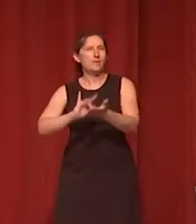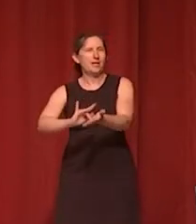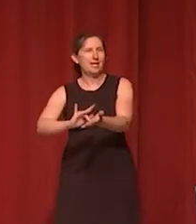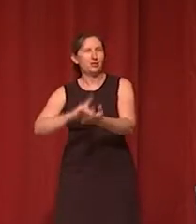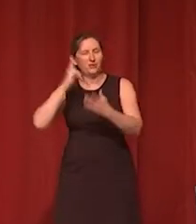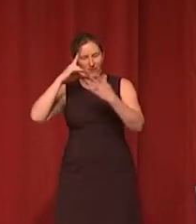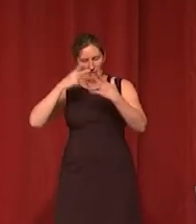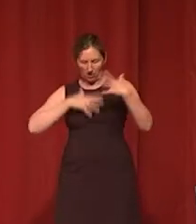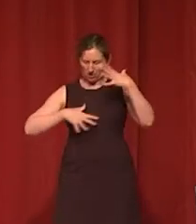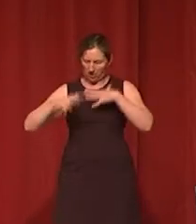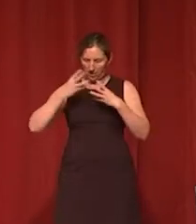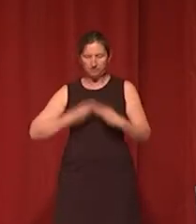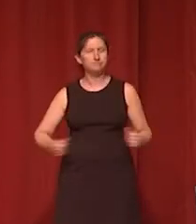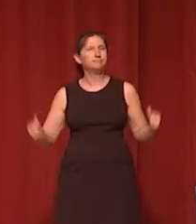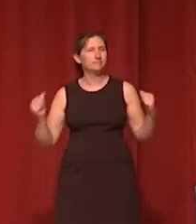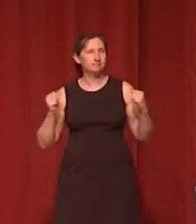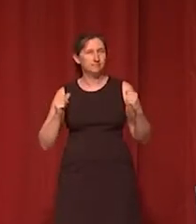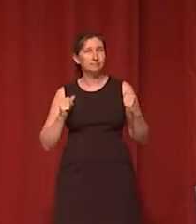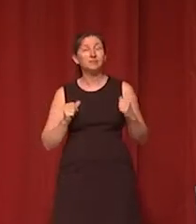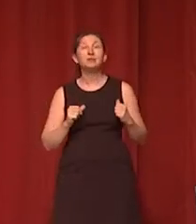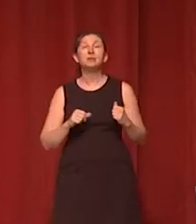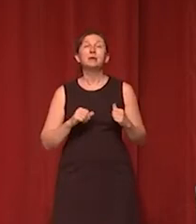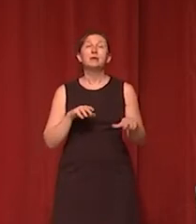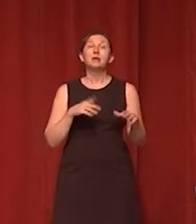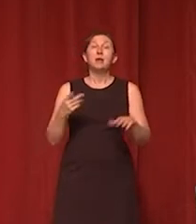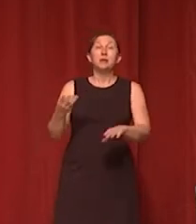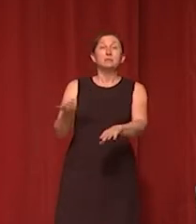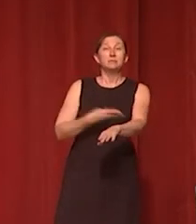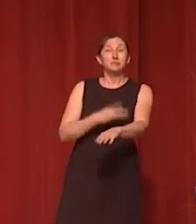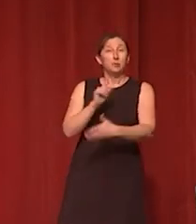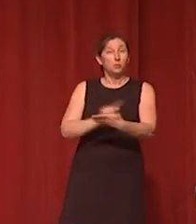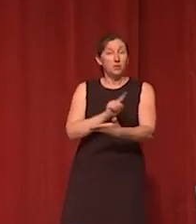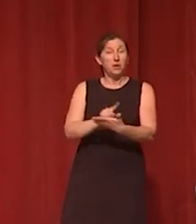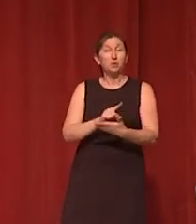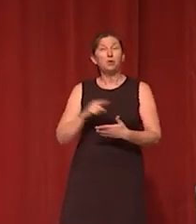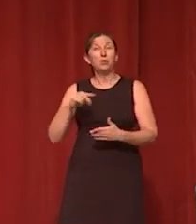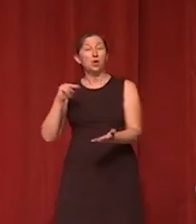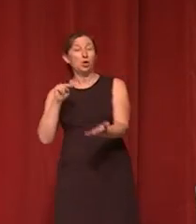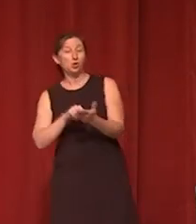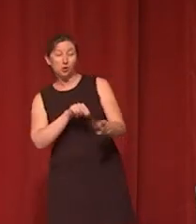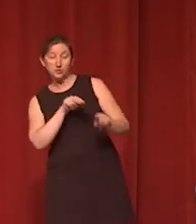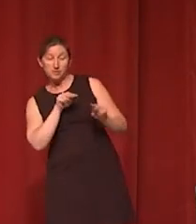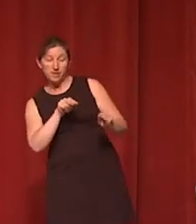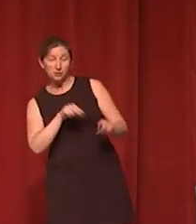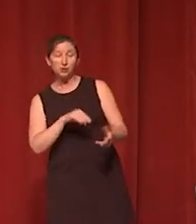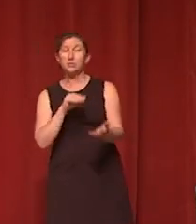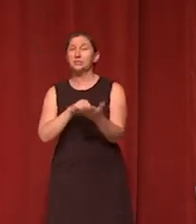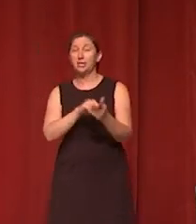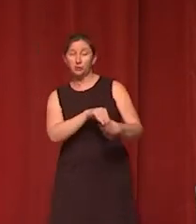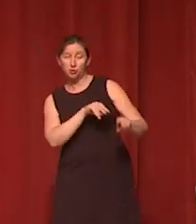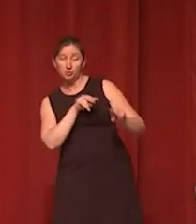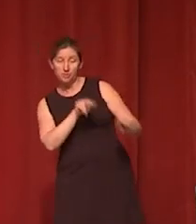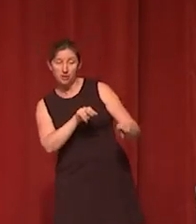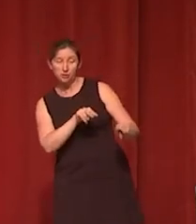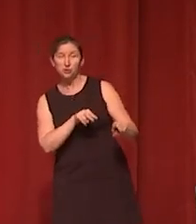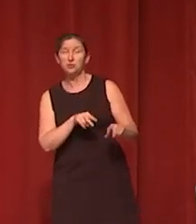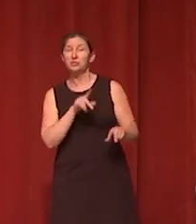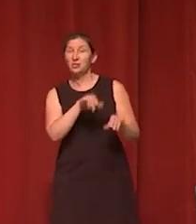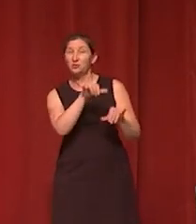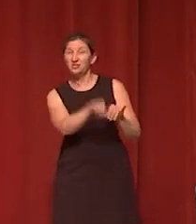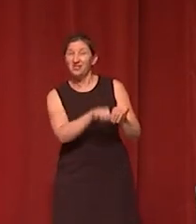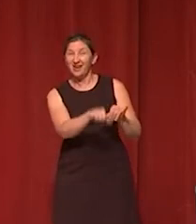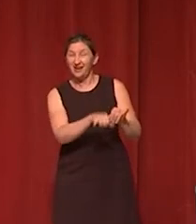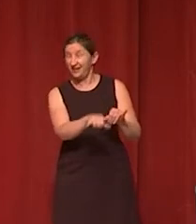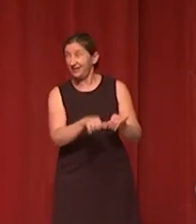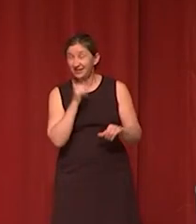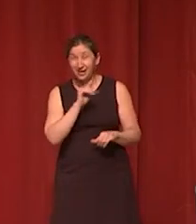then you're gonna have time there with the nursing staff that they'll be monitoring you, or the physician staff. They'll be monitoring you not just for the 60 minutes